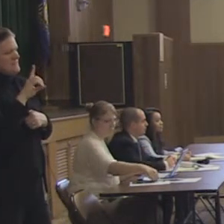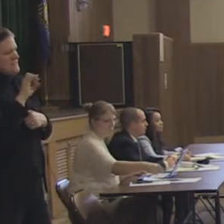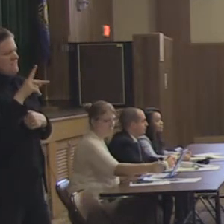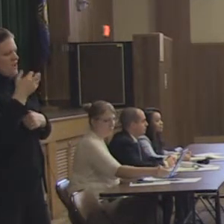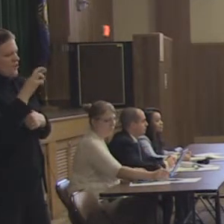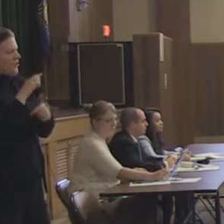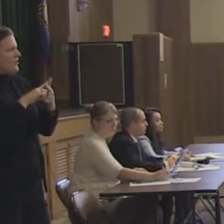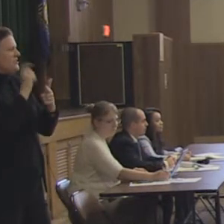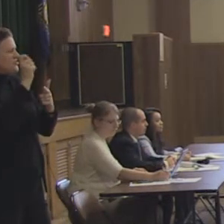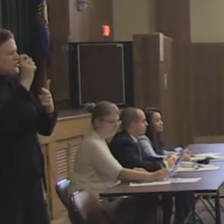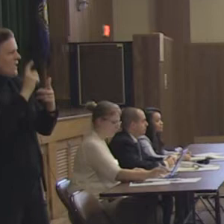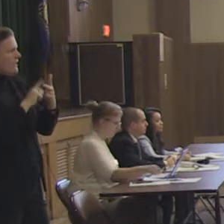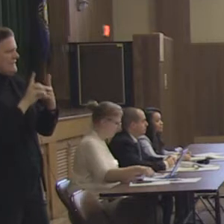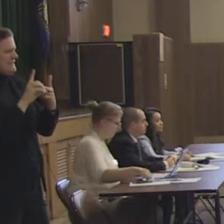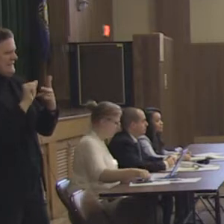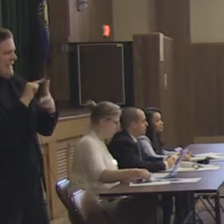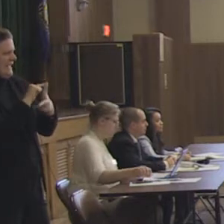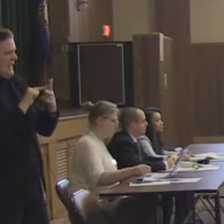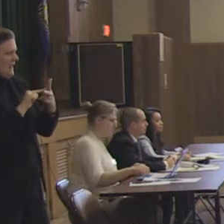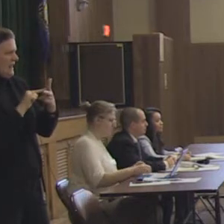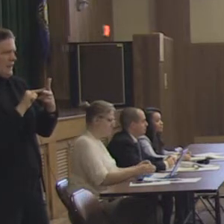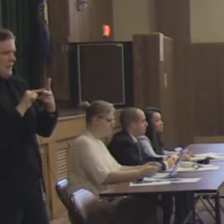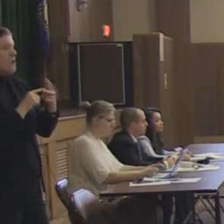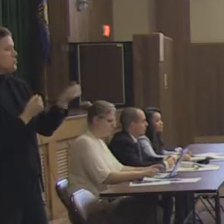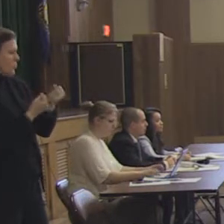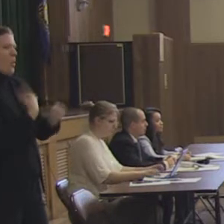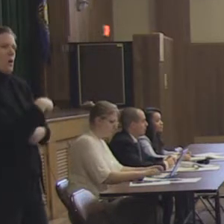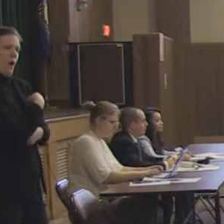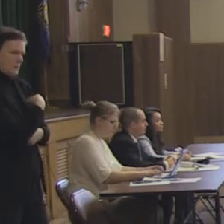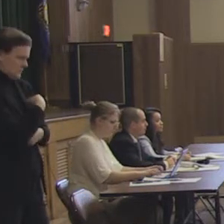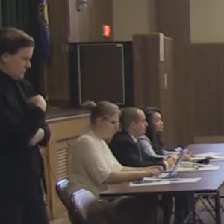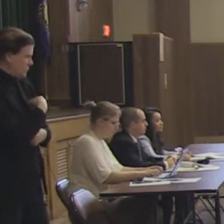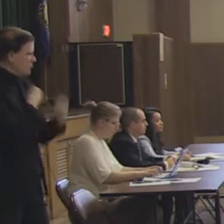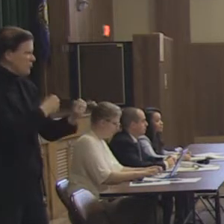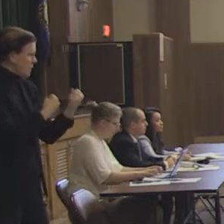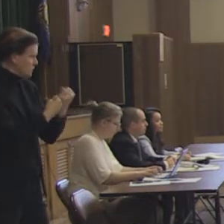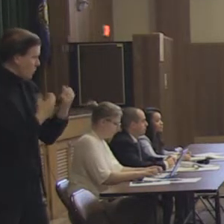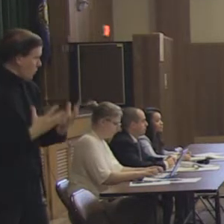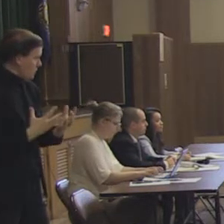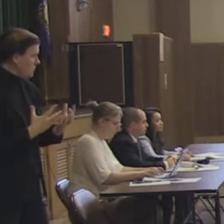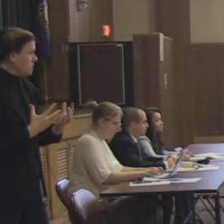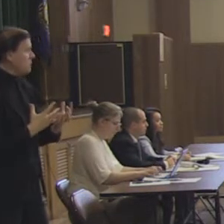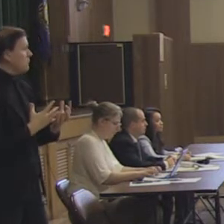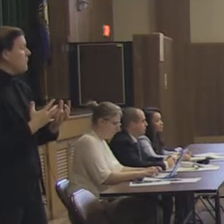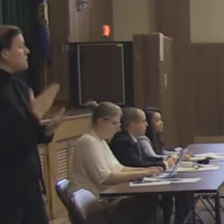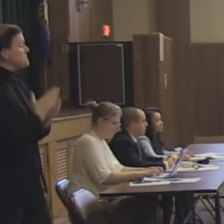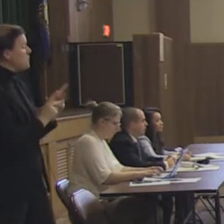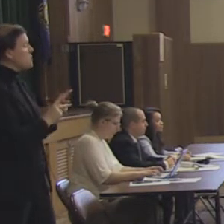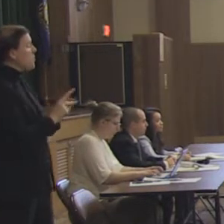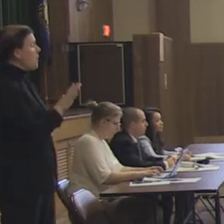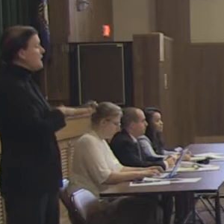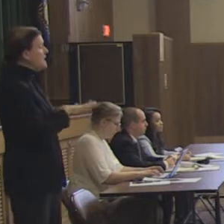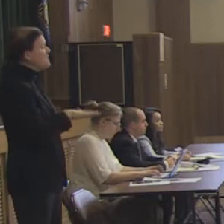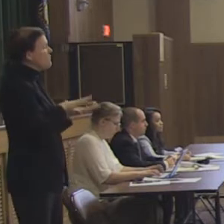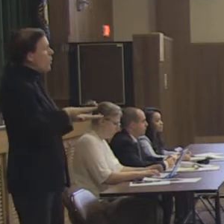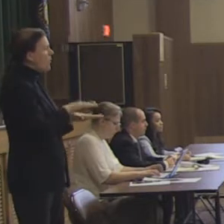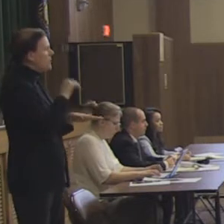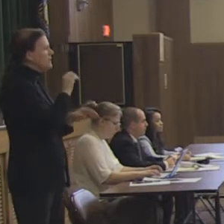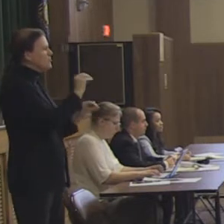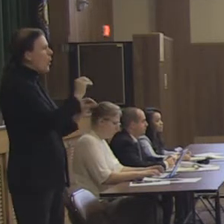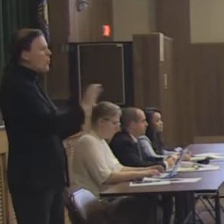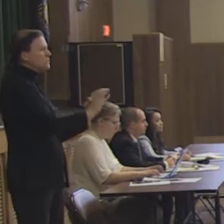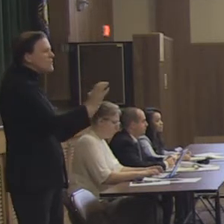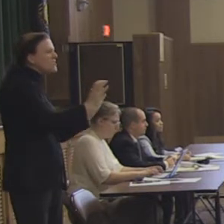judges are very strongly behind this. And I've seen individuals who have been trained informally as reentry specialists